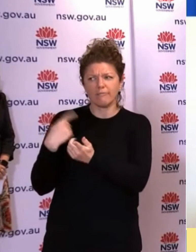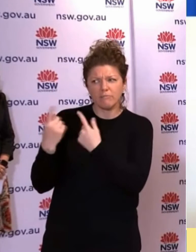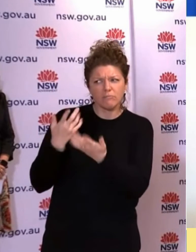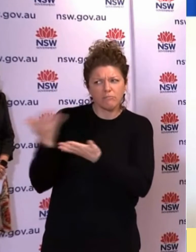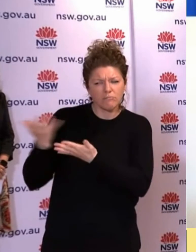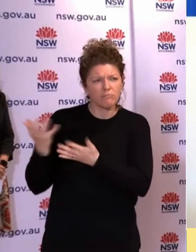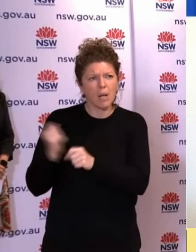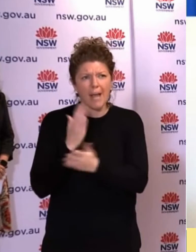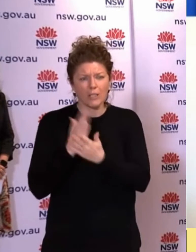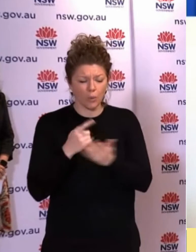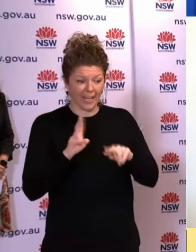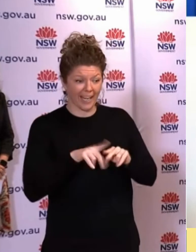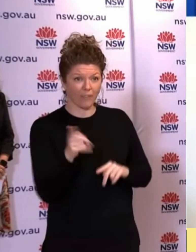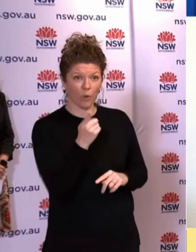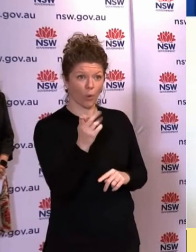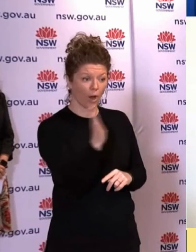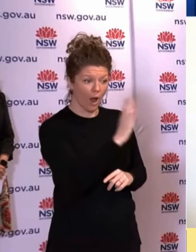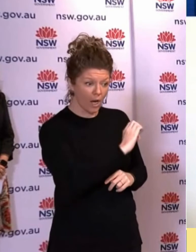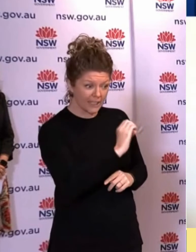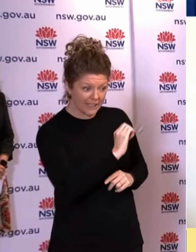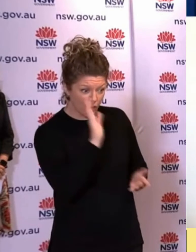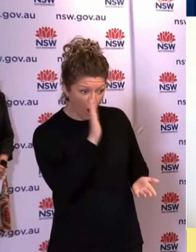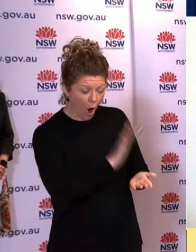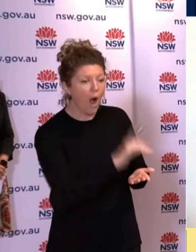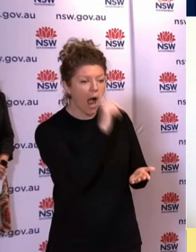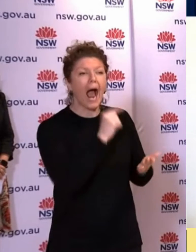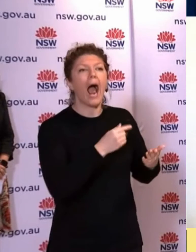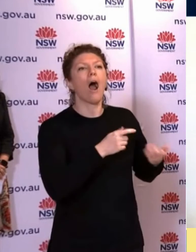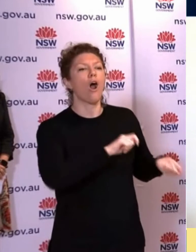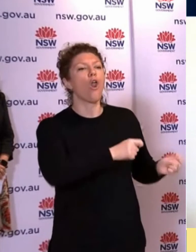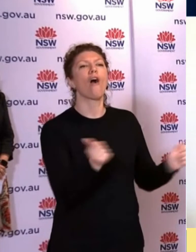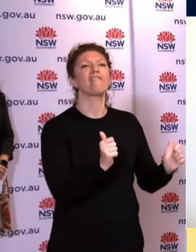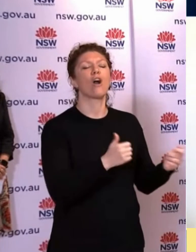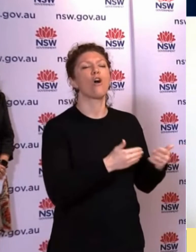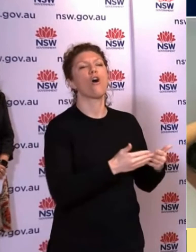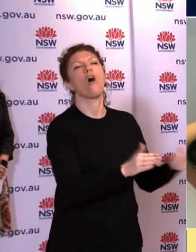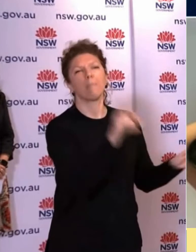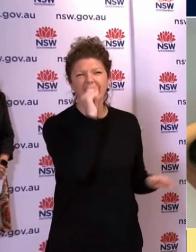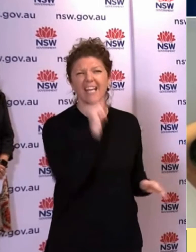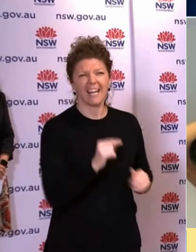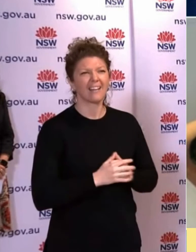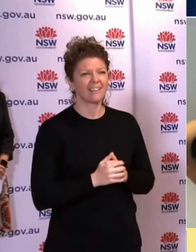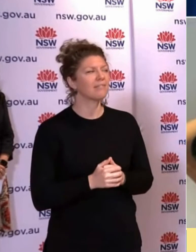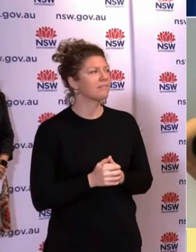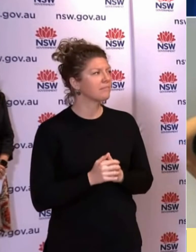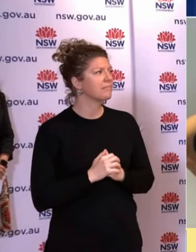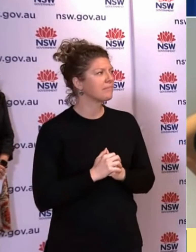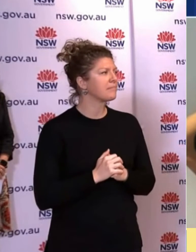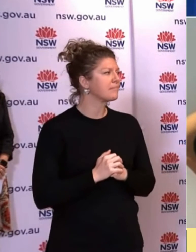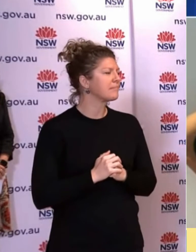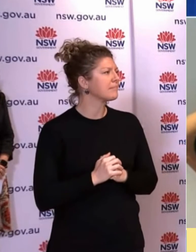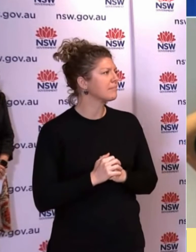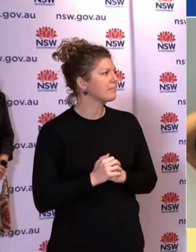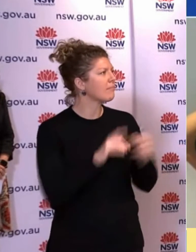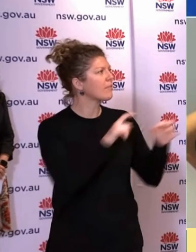have a consistent zero. Minister, would you like to... you might have answered this before, but would you like to see